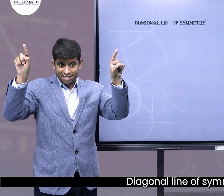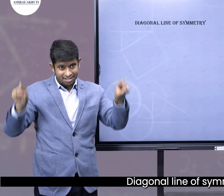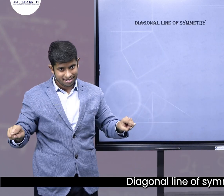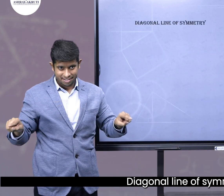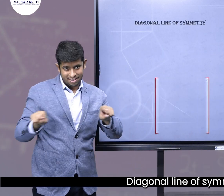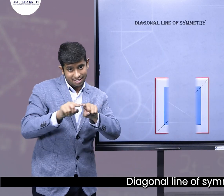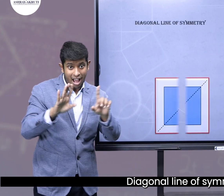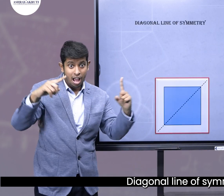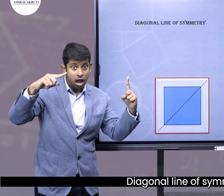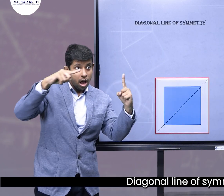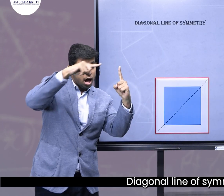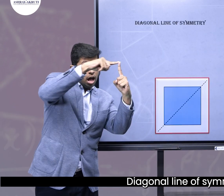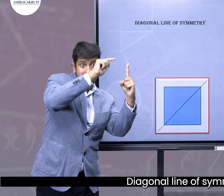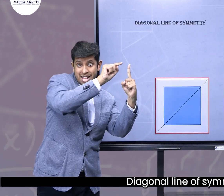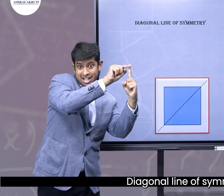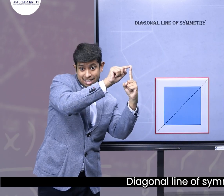Diagonal line of symmetry.